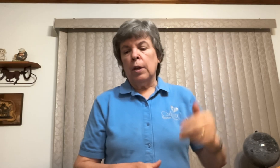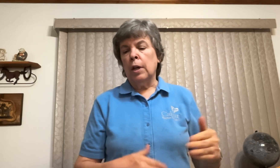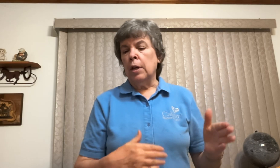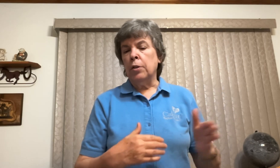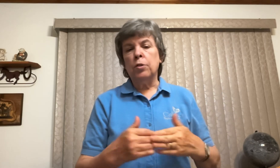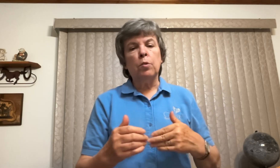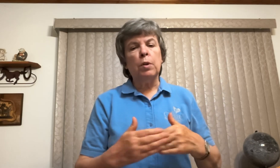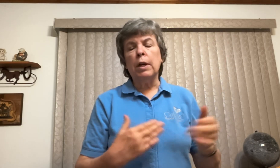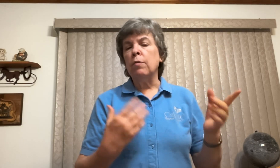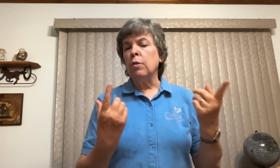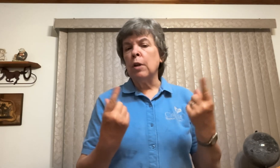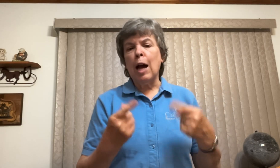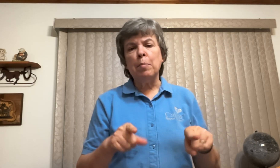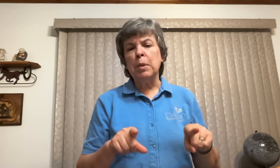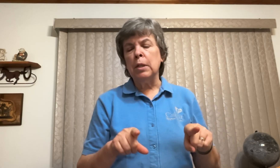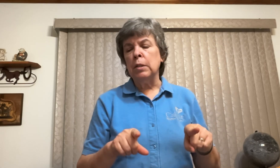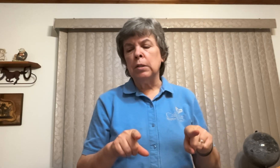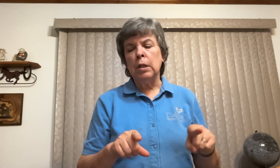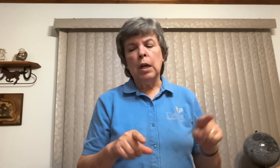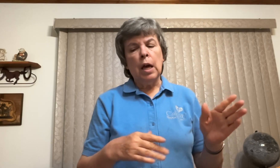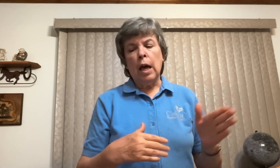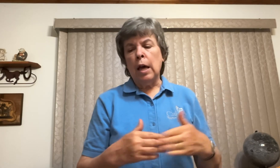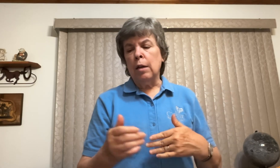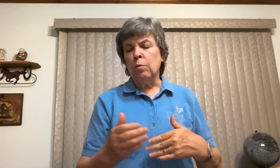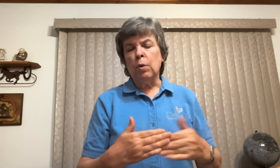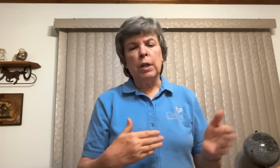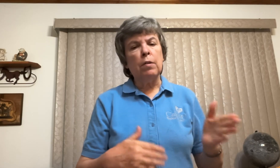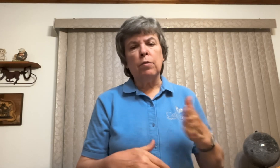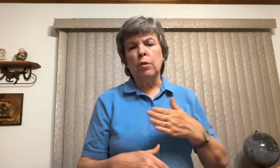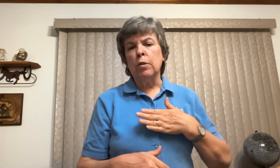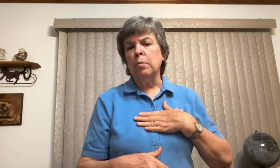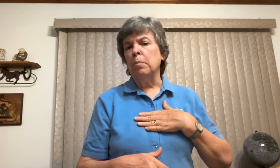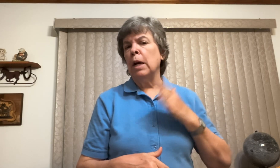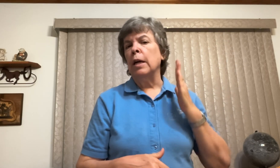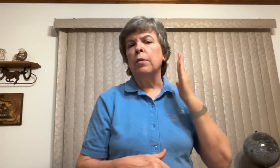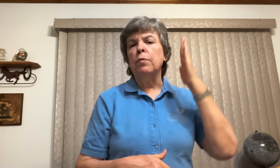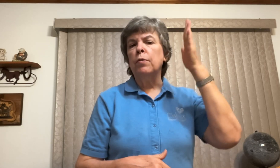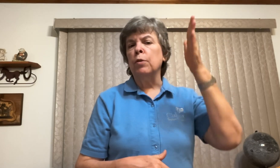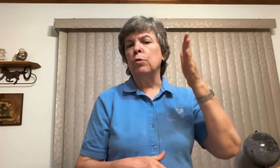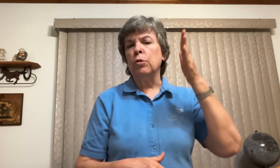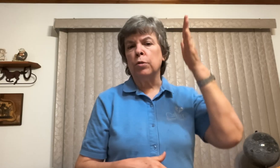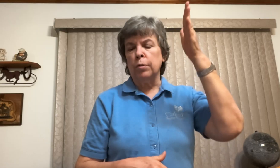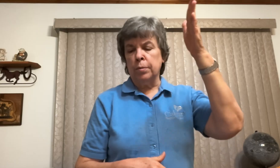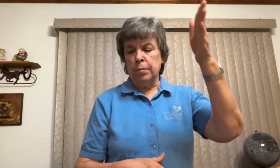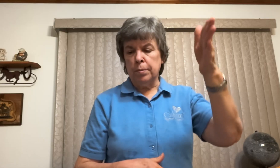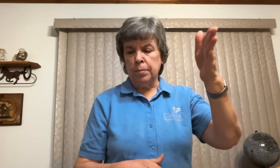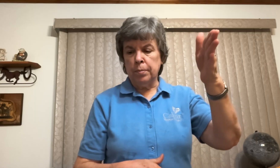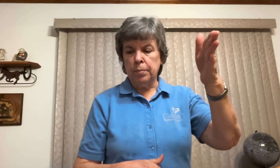Okay, so whatever happens and whatever my future.